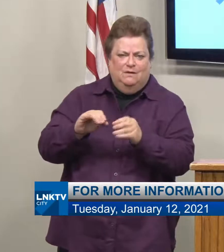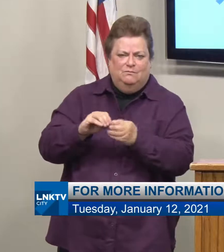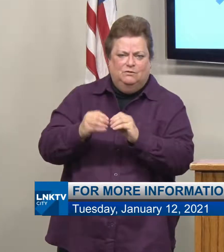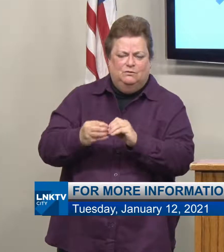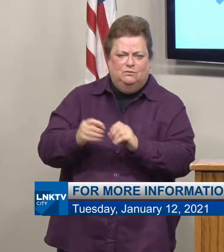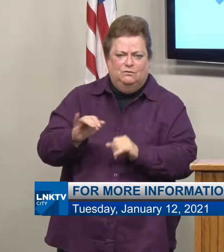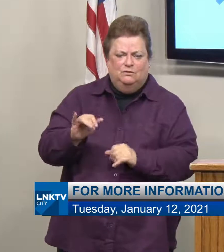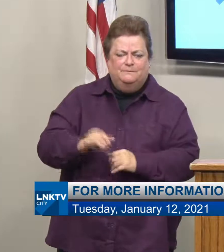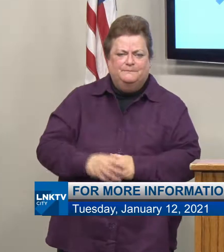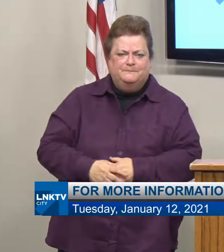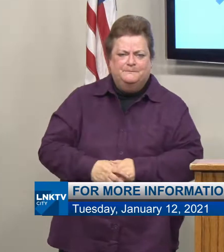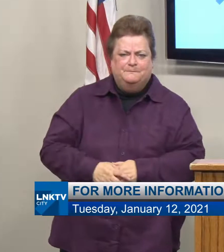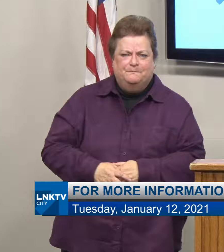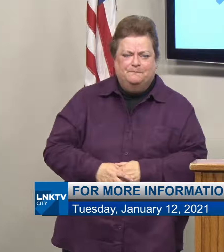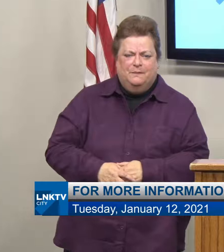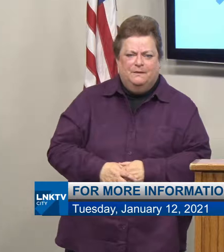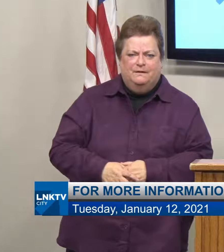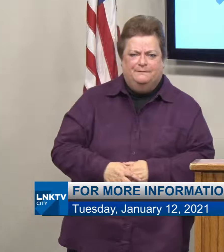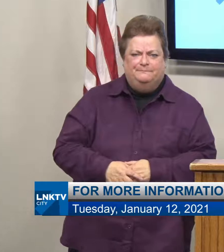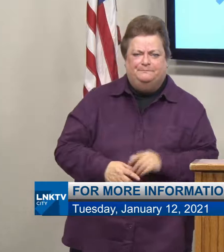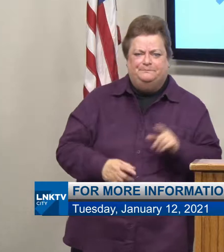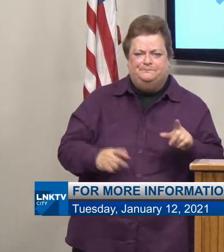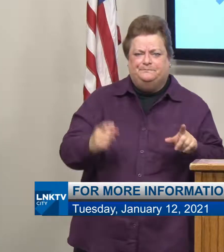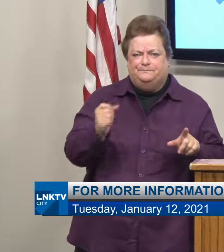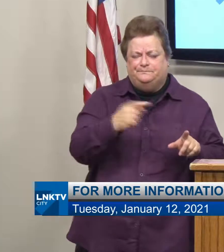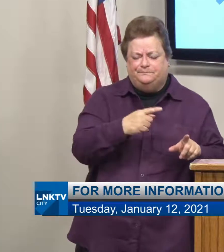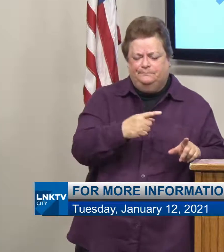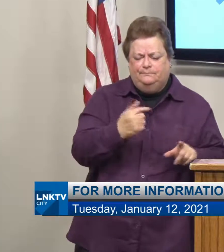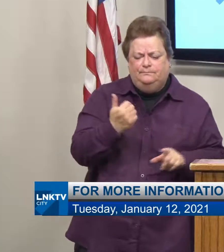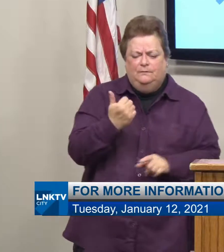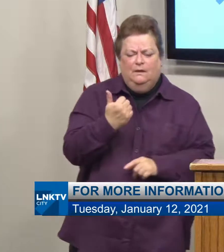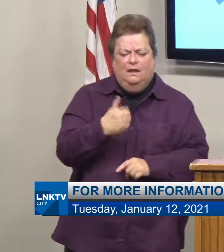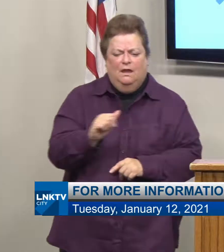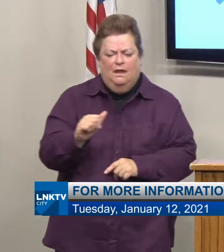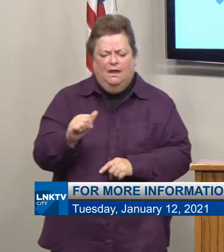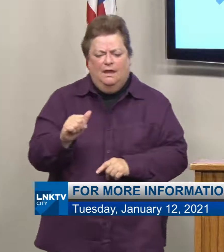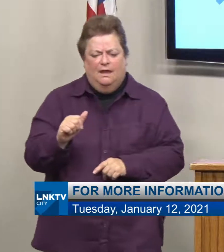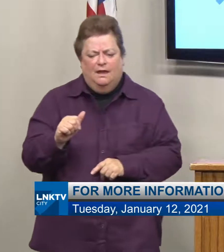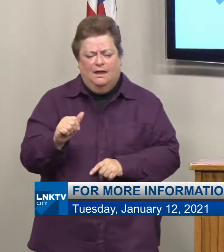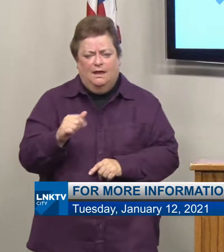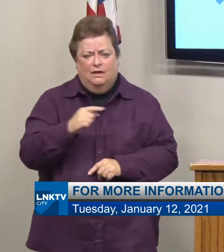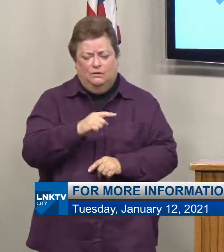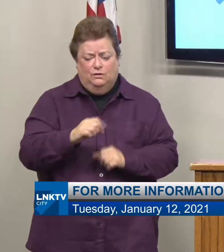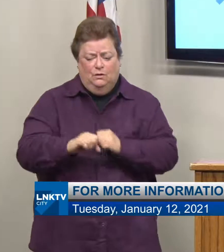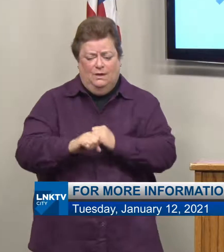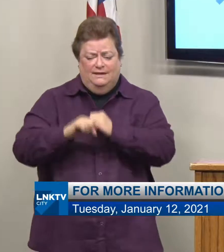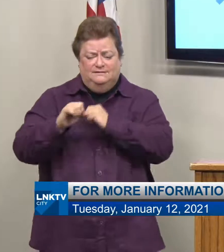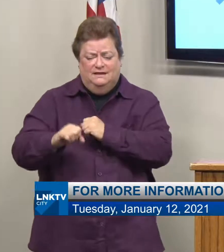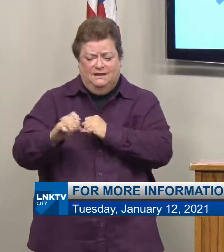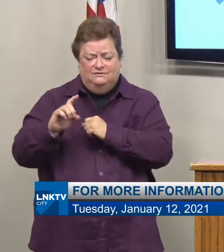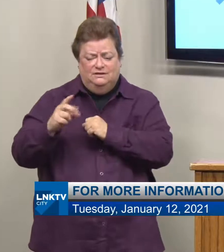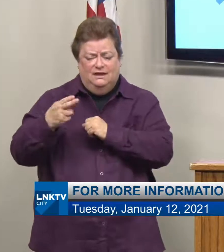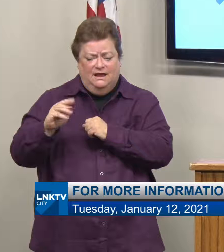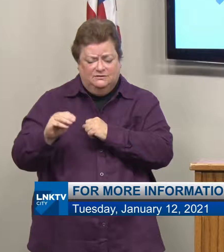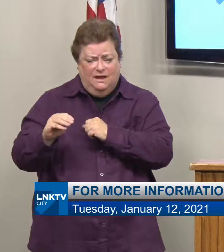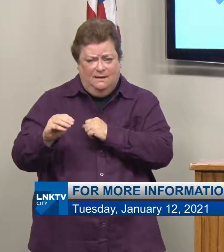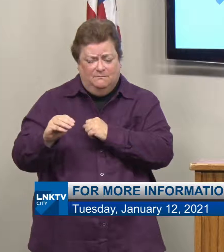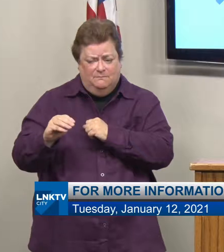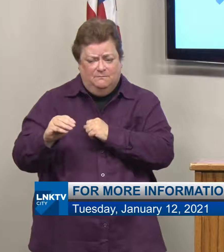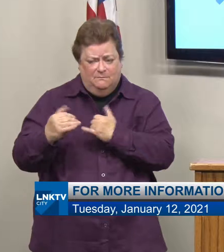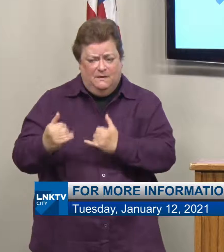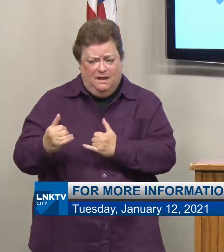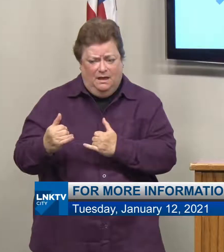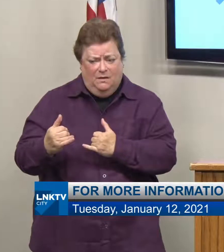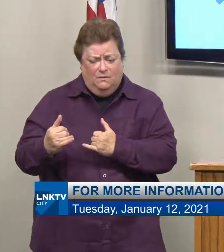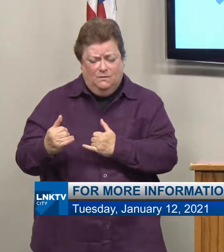And Pat, is there any change? I know you're extending the current DHM. Are there any tweaks to